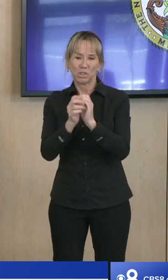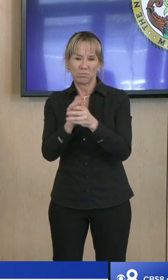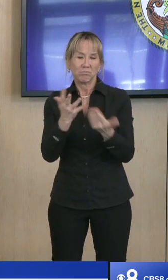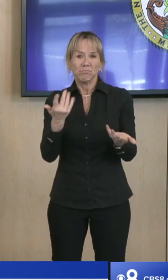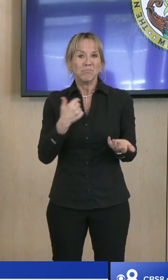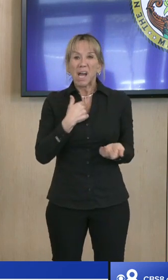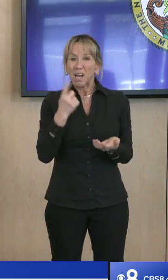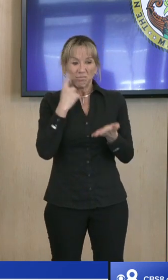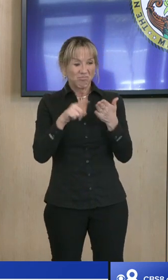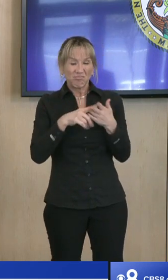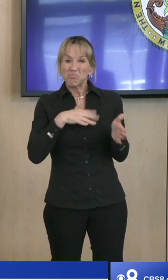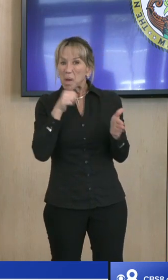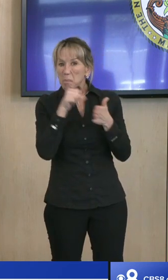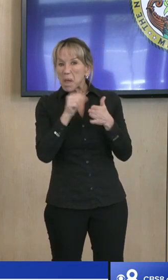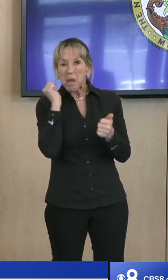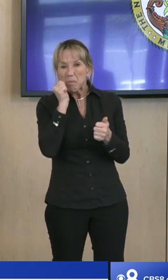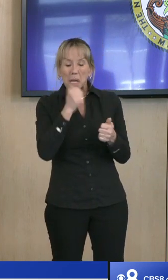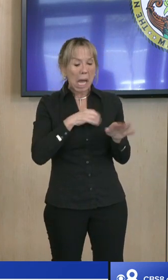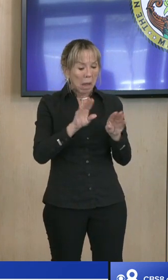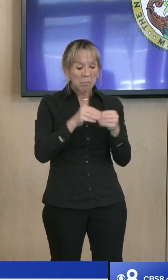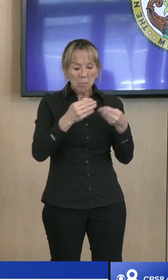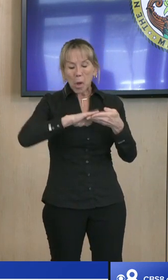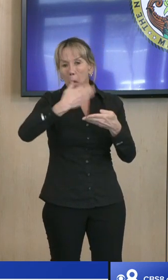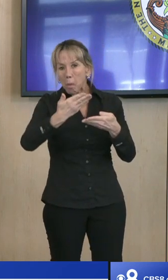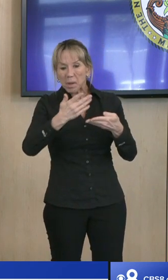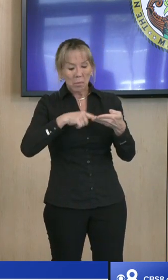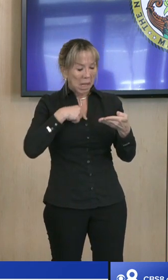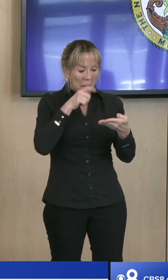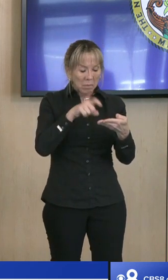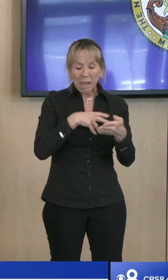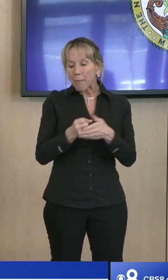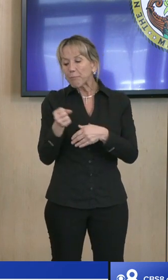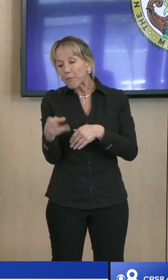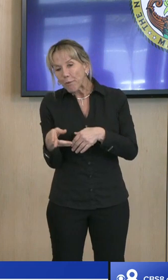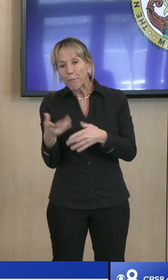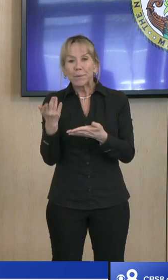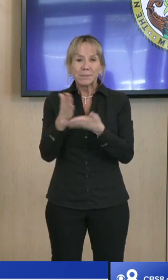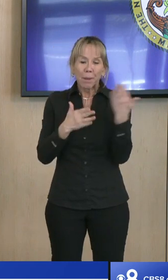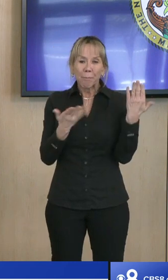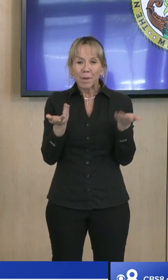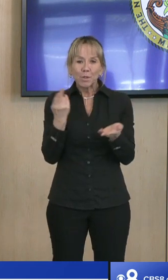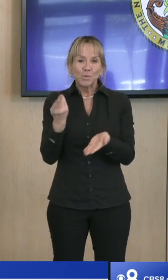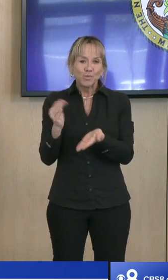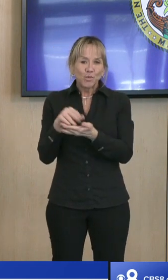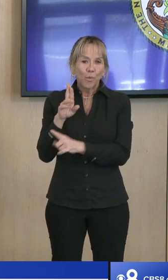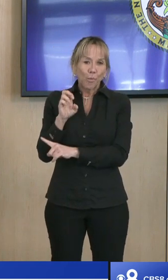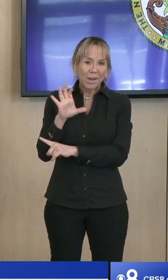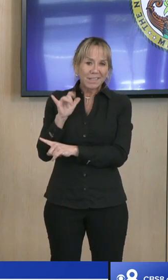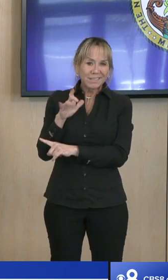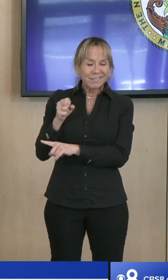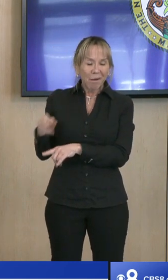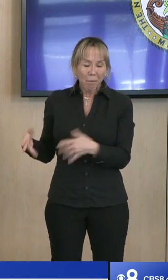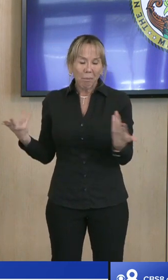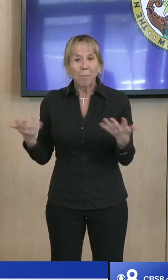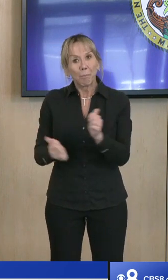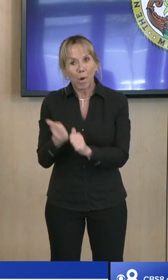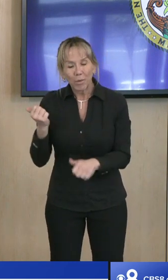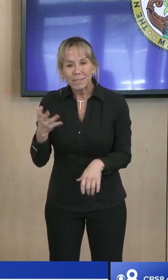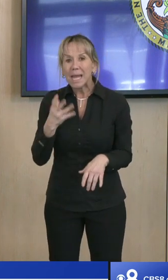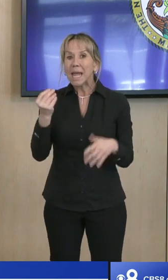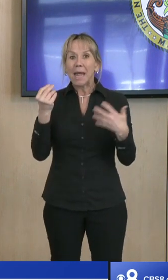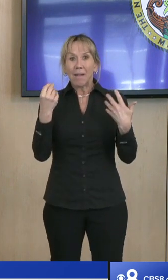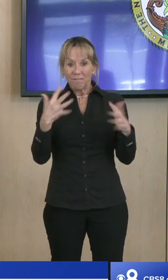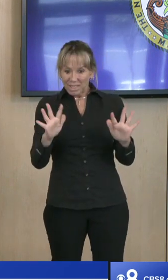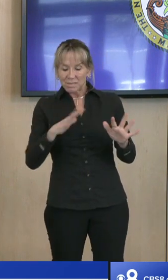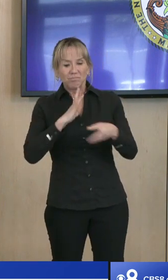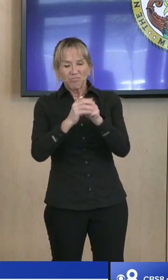and I'm able to look at it and throw away what I don't need and recycle some, and actually most, and then I wash my